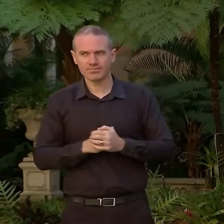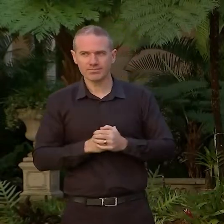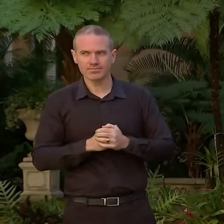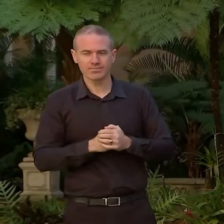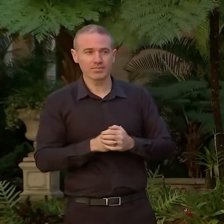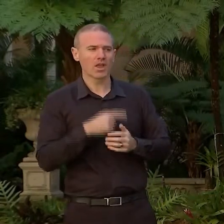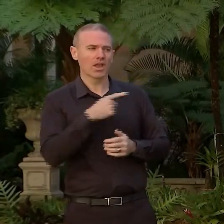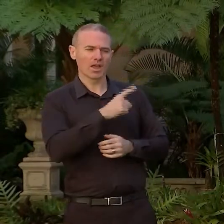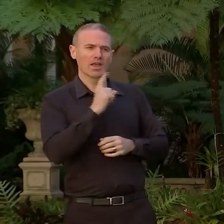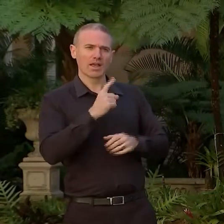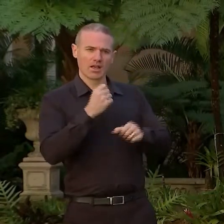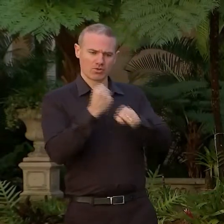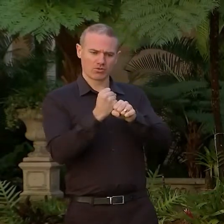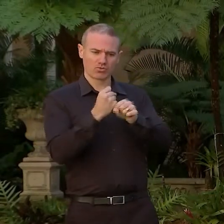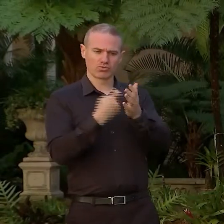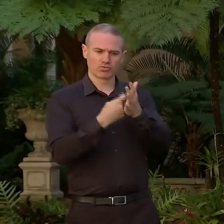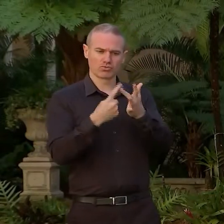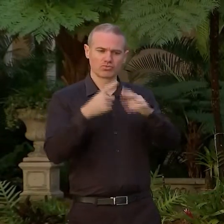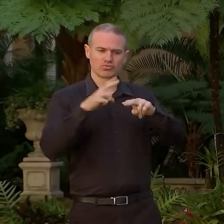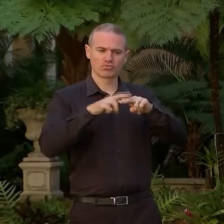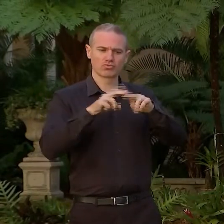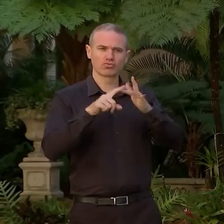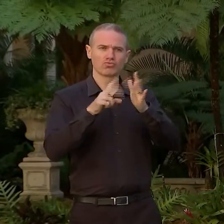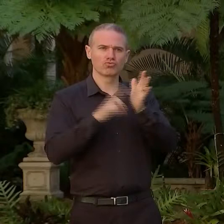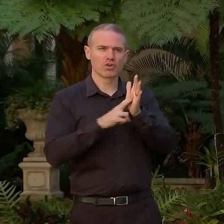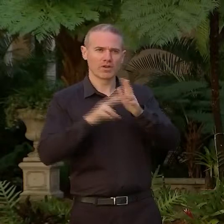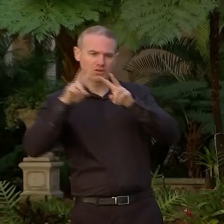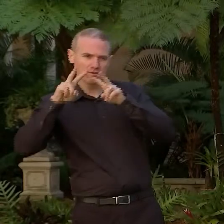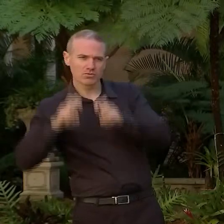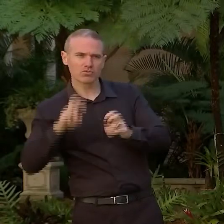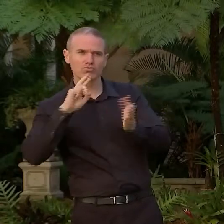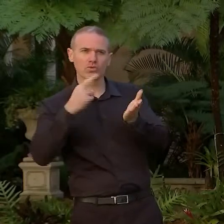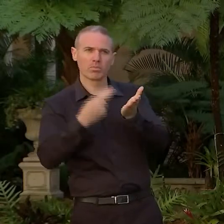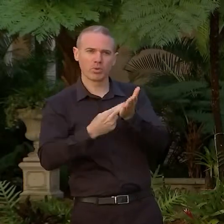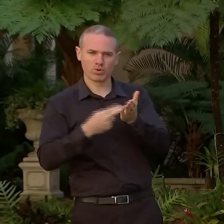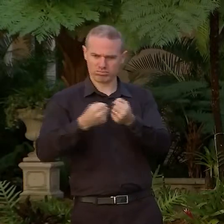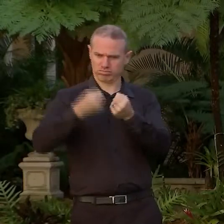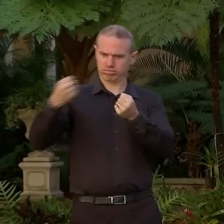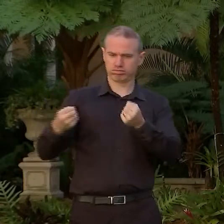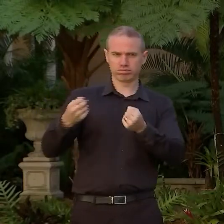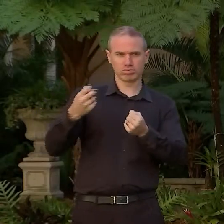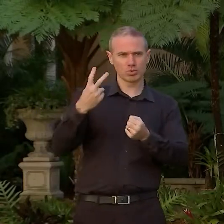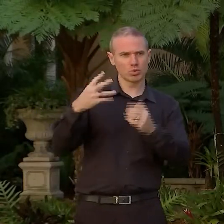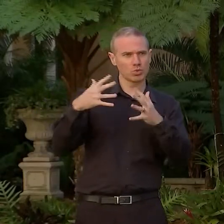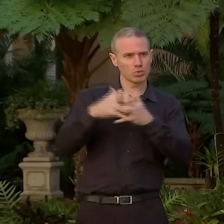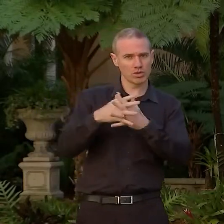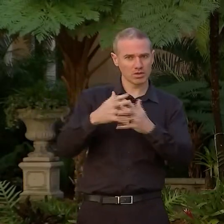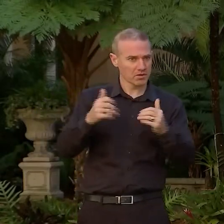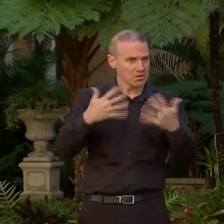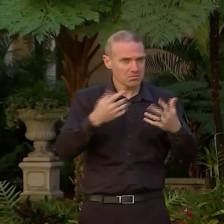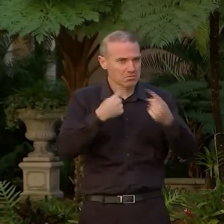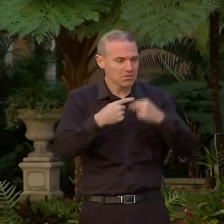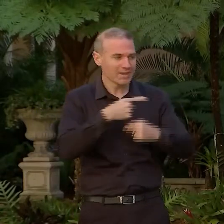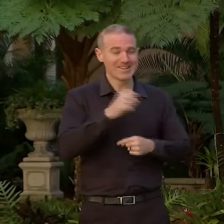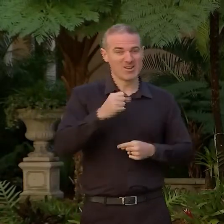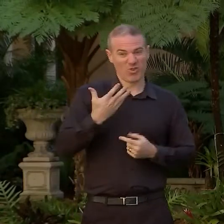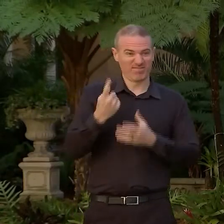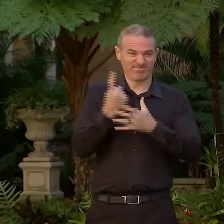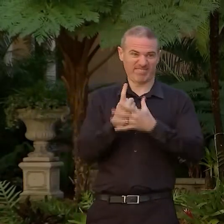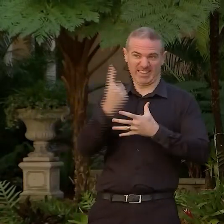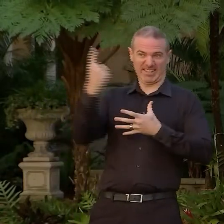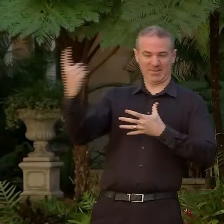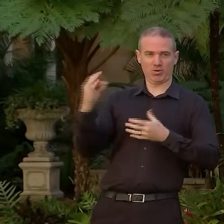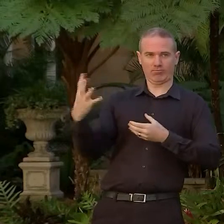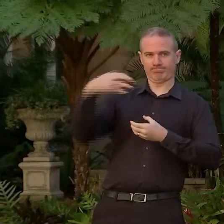Britton report? Look, I don't have the details. Obviously this review is going on independent, and I